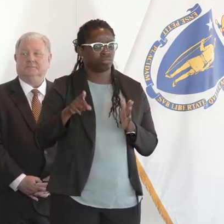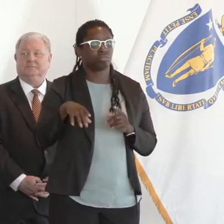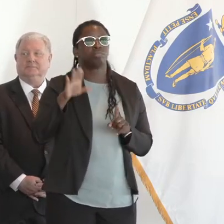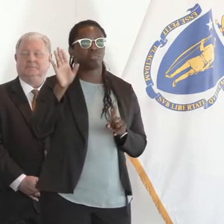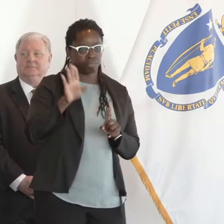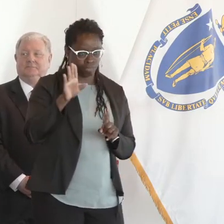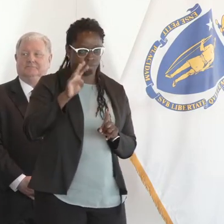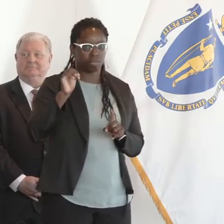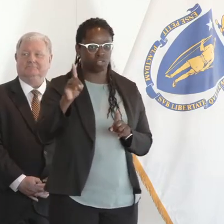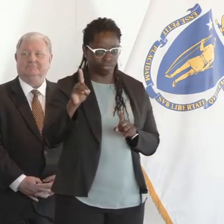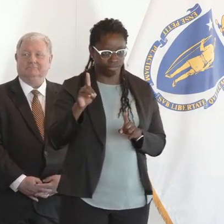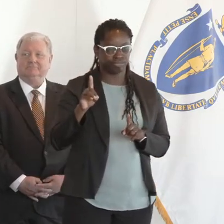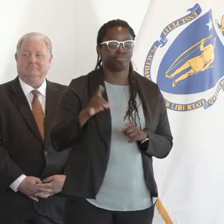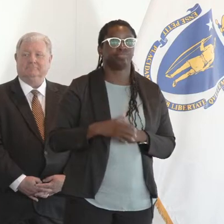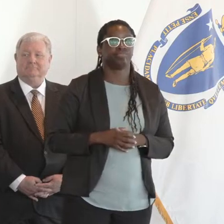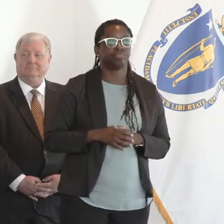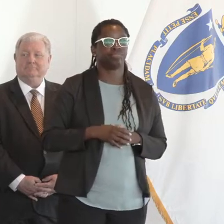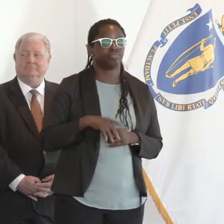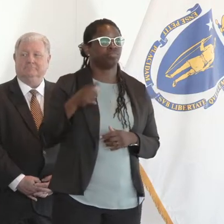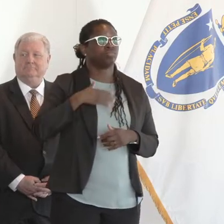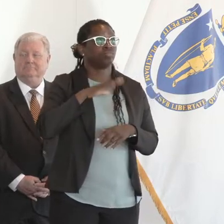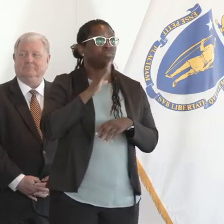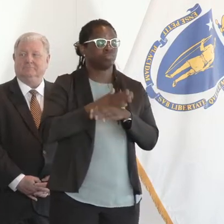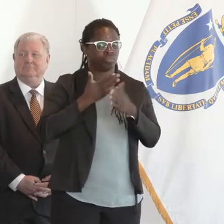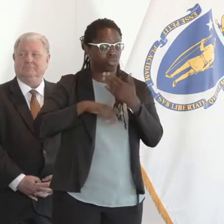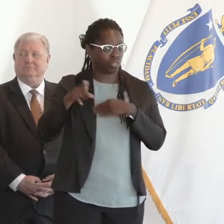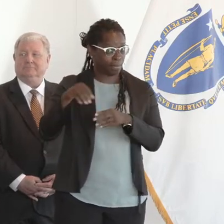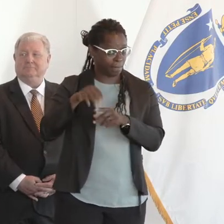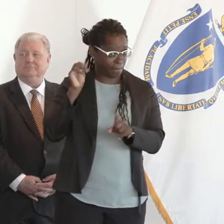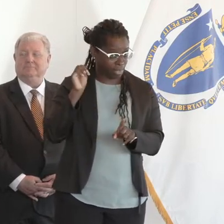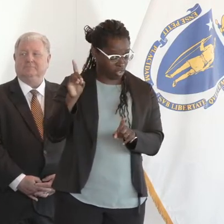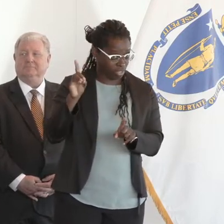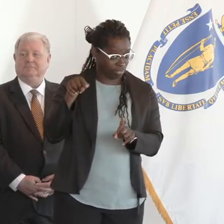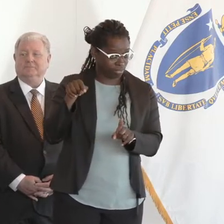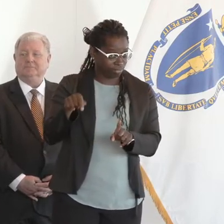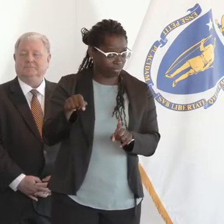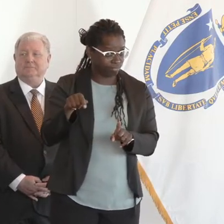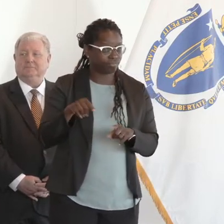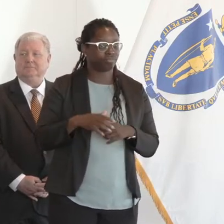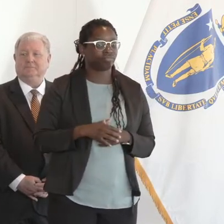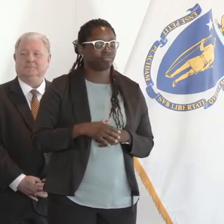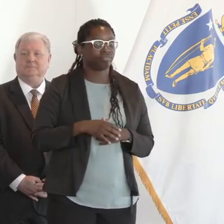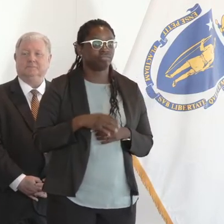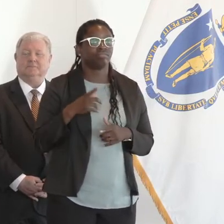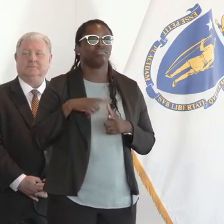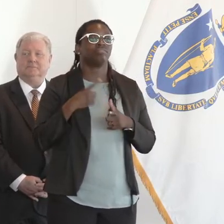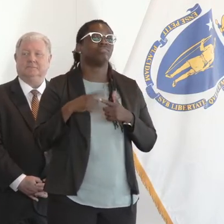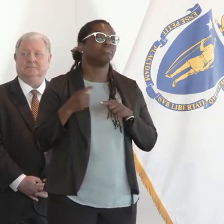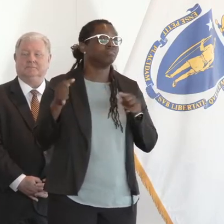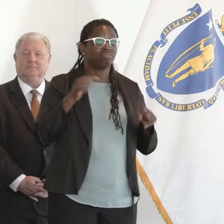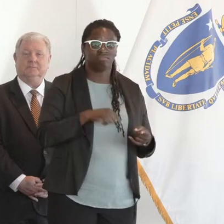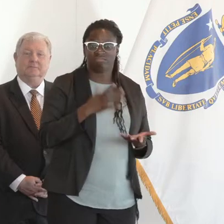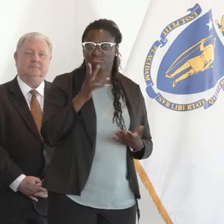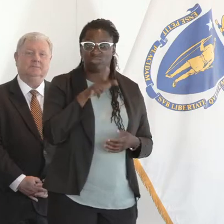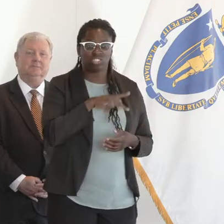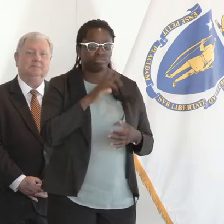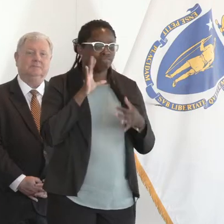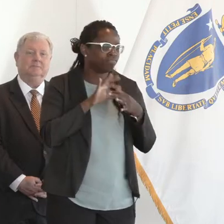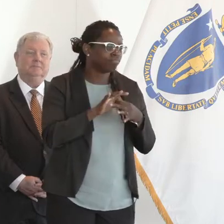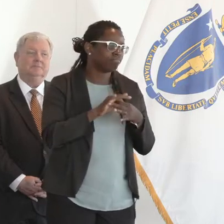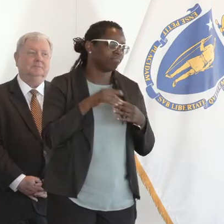are truly committed, as you were, Jim, to being more than just a professional relationship. This is truly a personal relationship for me and